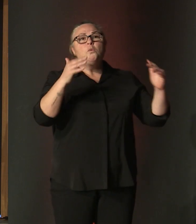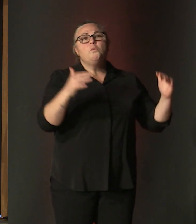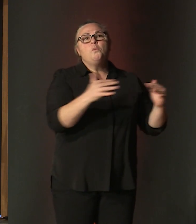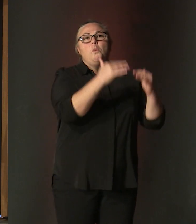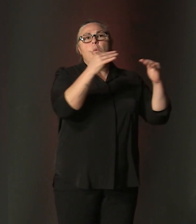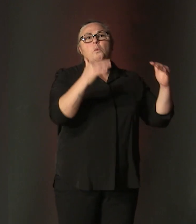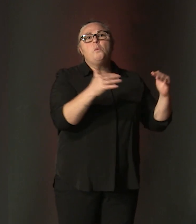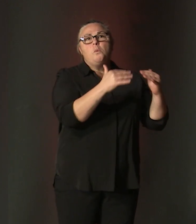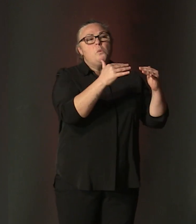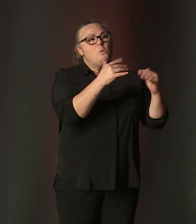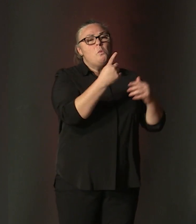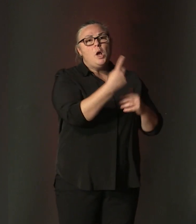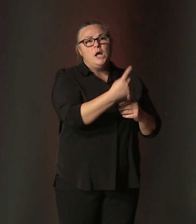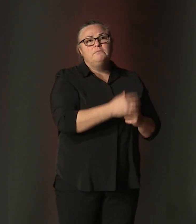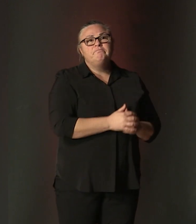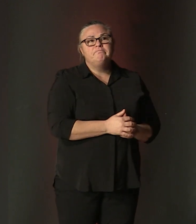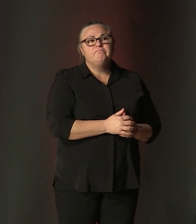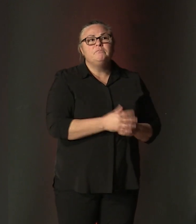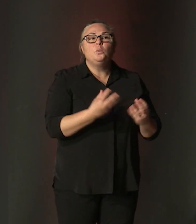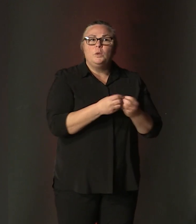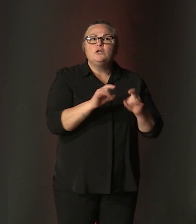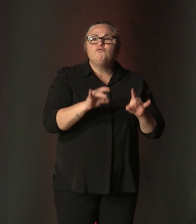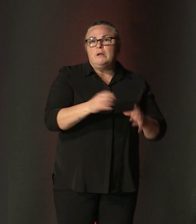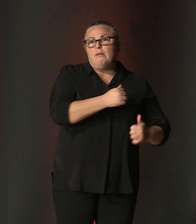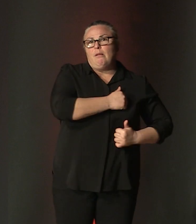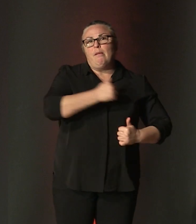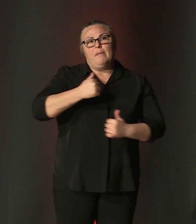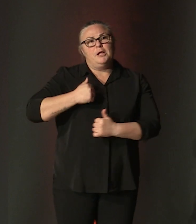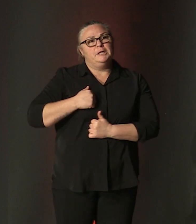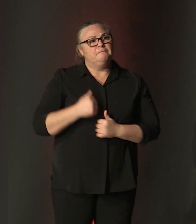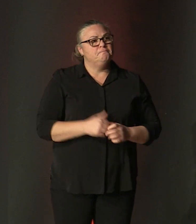Front, serving Australia in World War I.